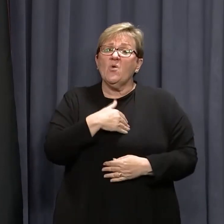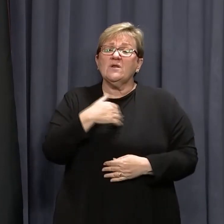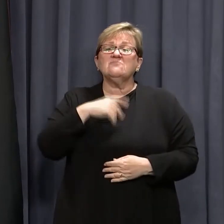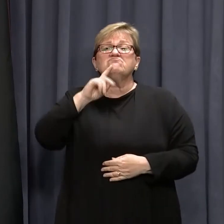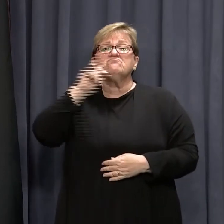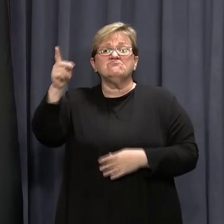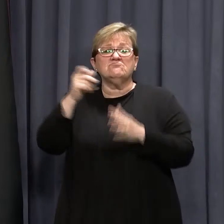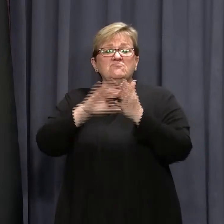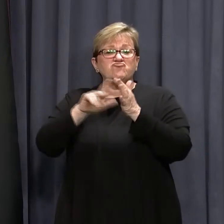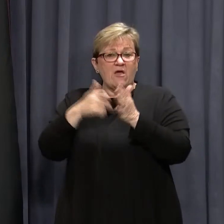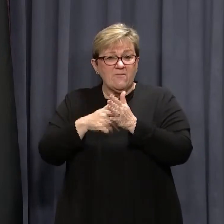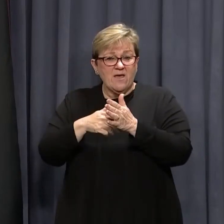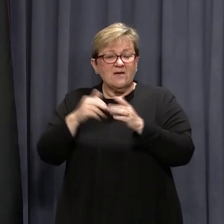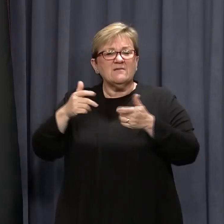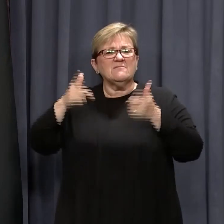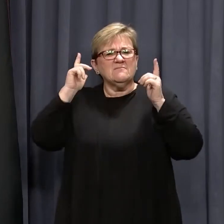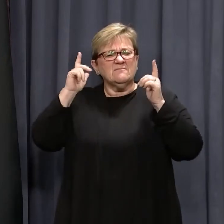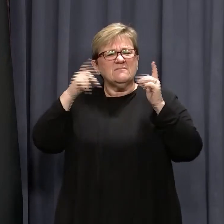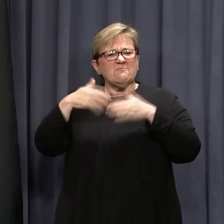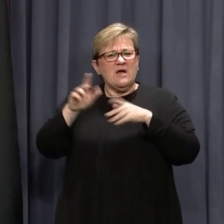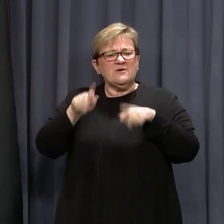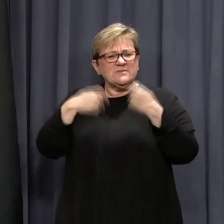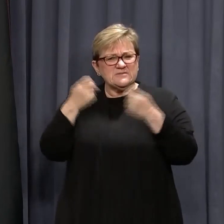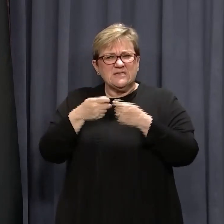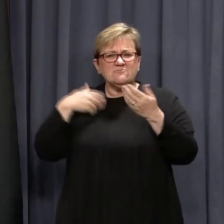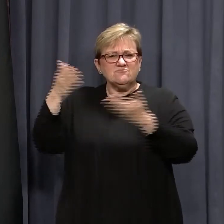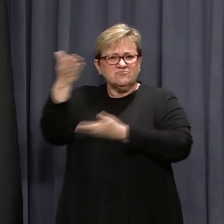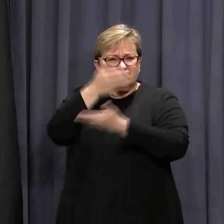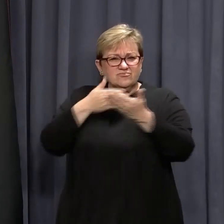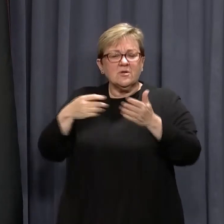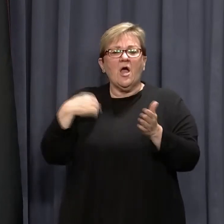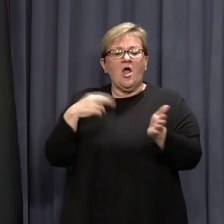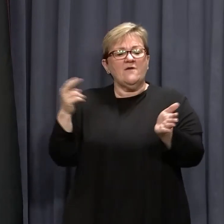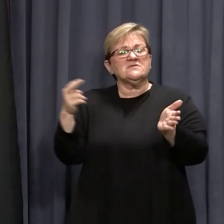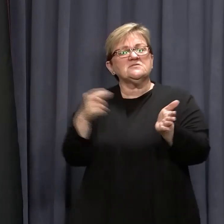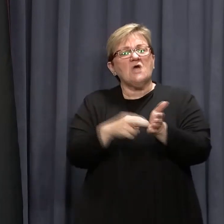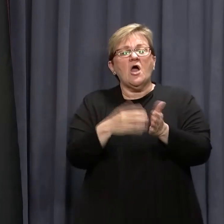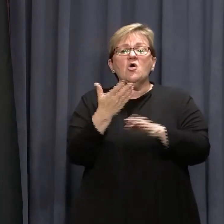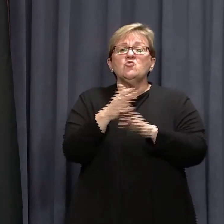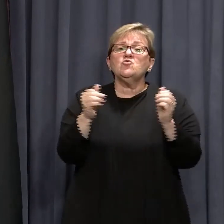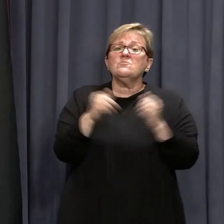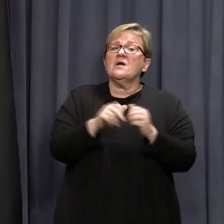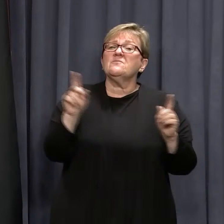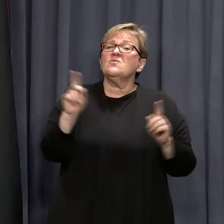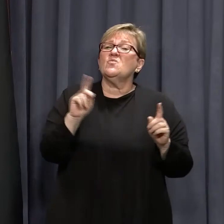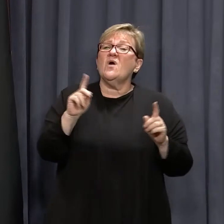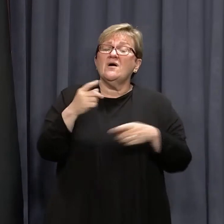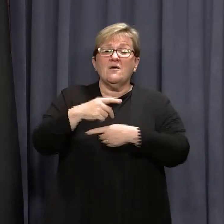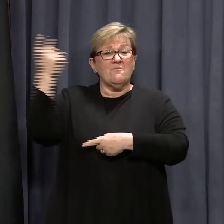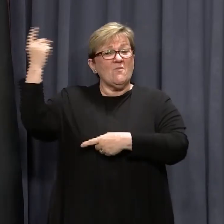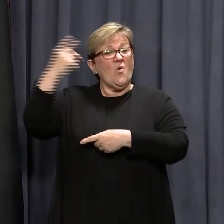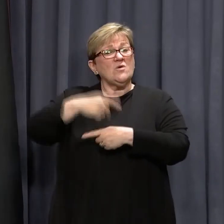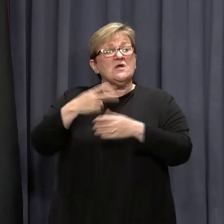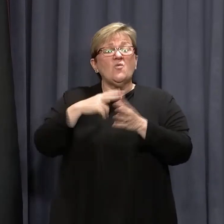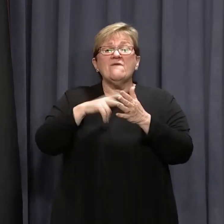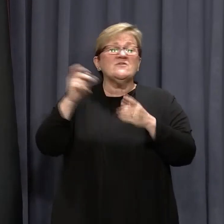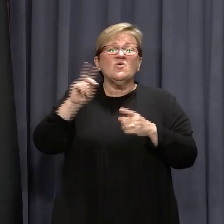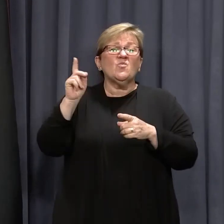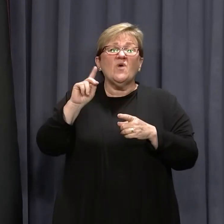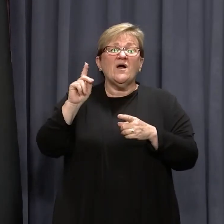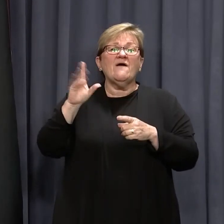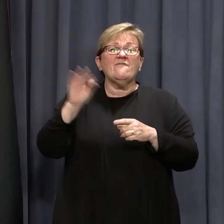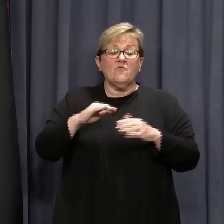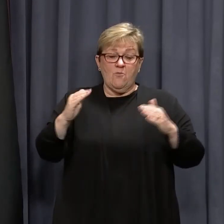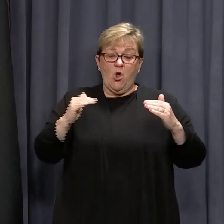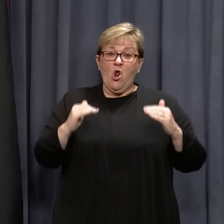Premier and the emergency management team, and I have signed new directions to move our border arrangements with Victoria